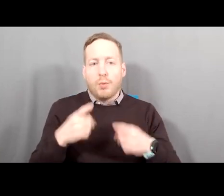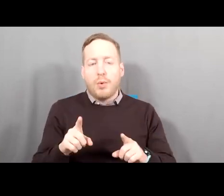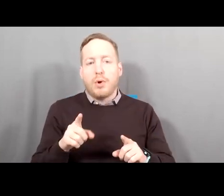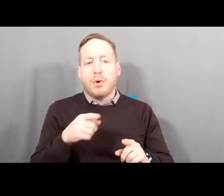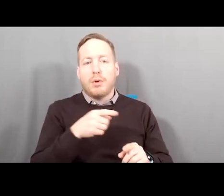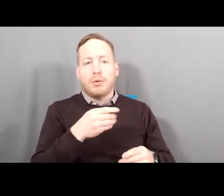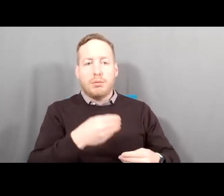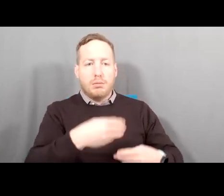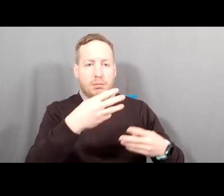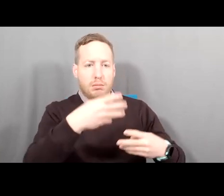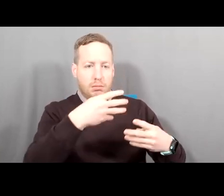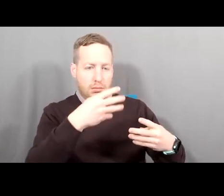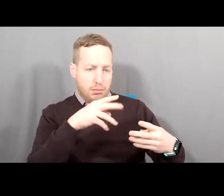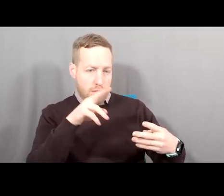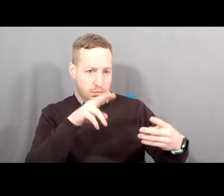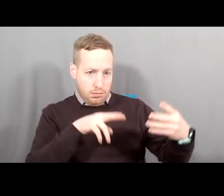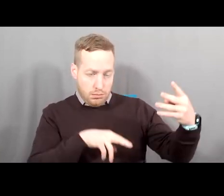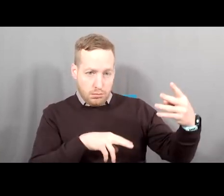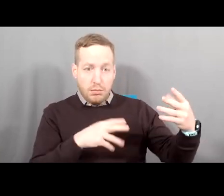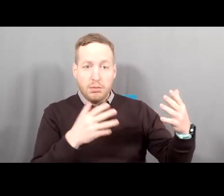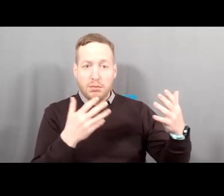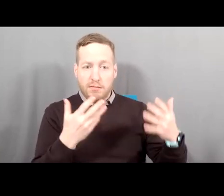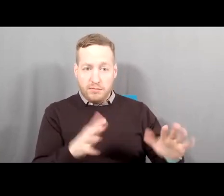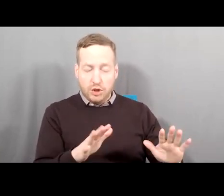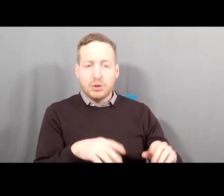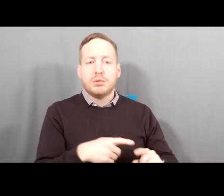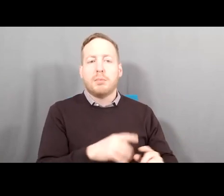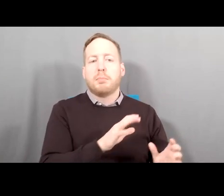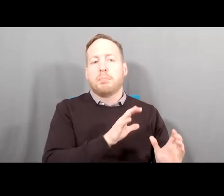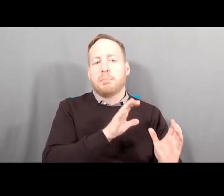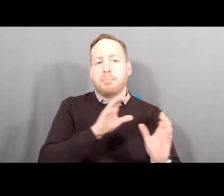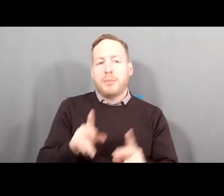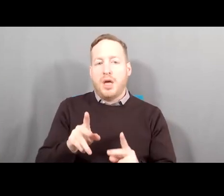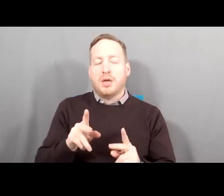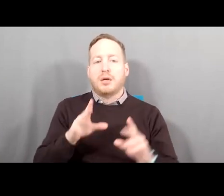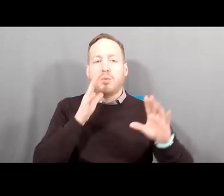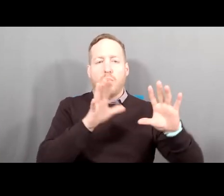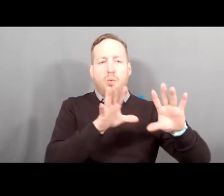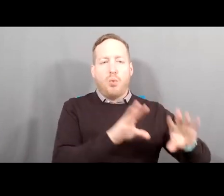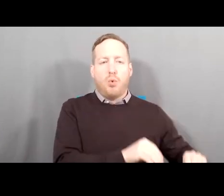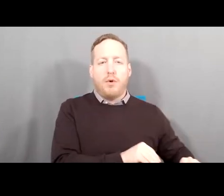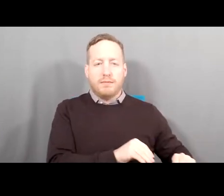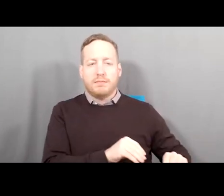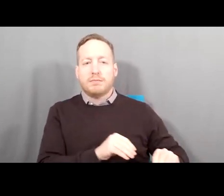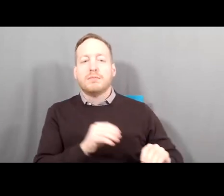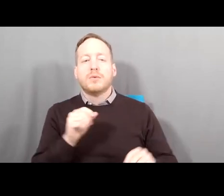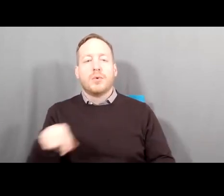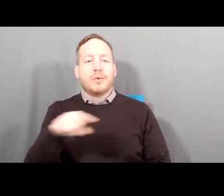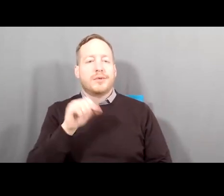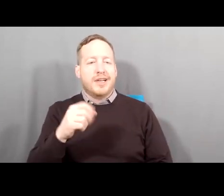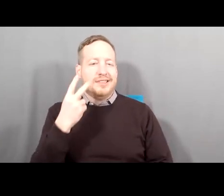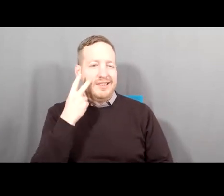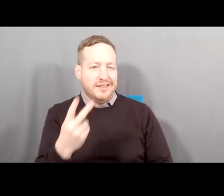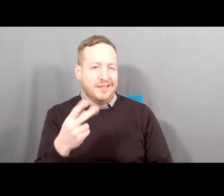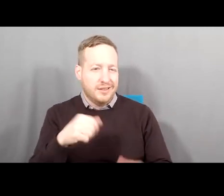as corrected. So we're not going to speak during the period while people are reading to give them a chance to have their eyes on the document. And